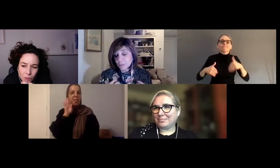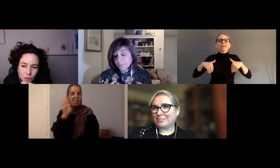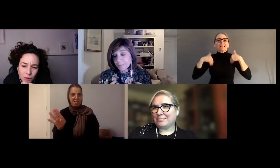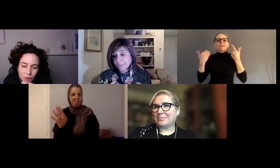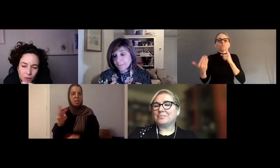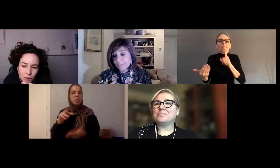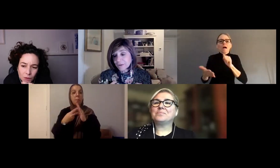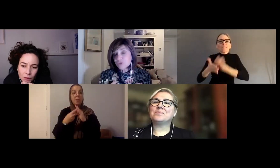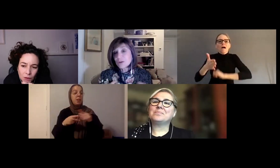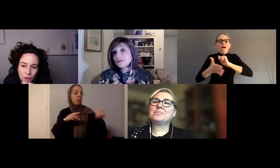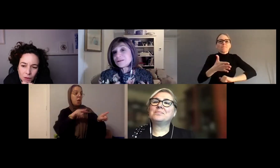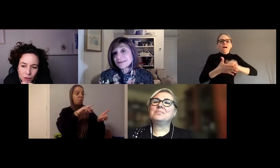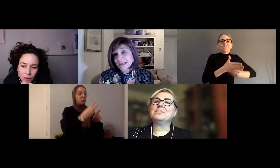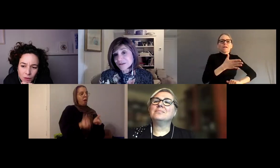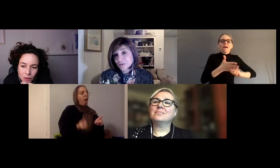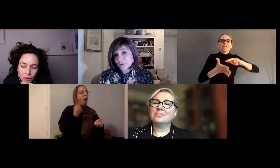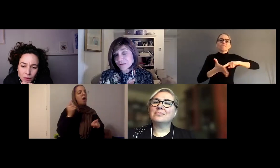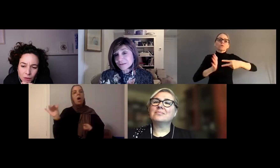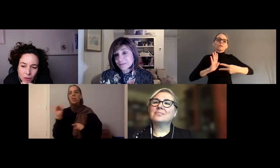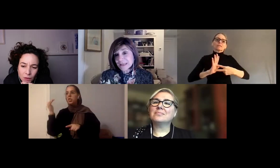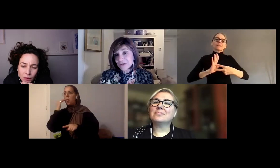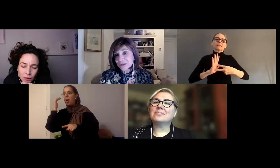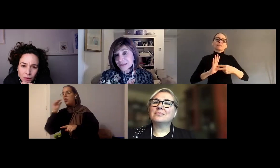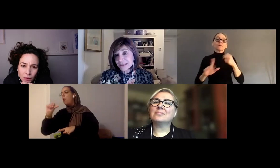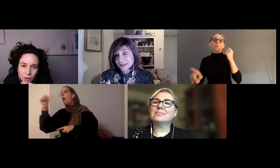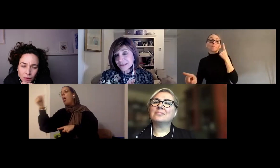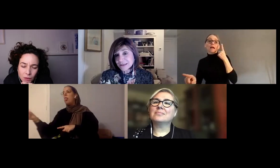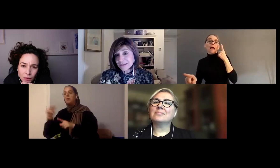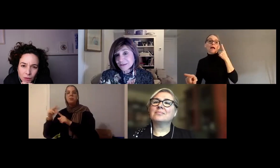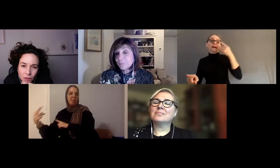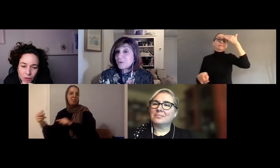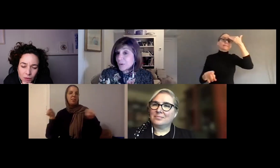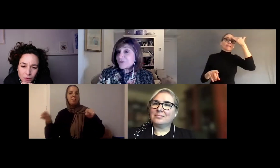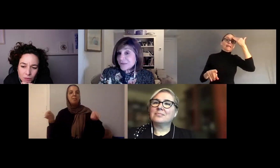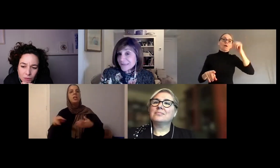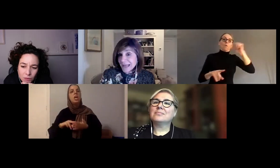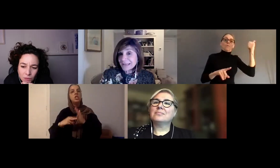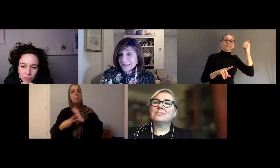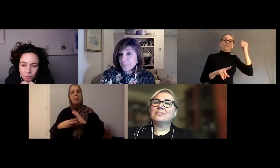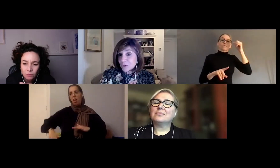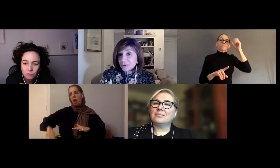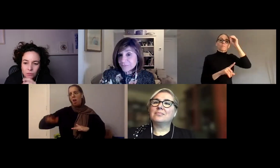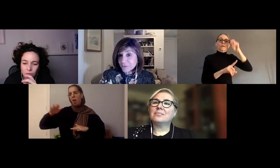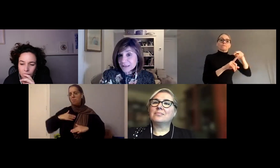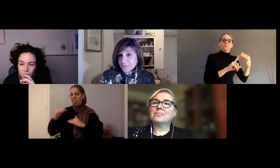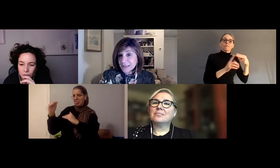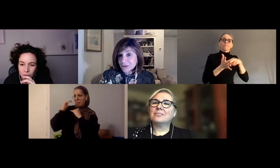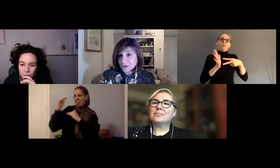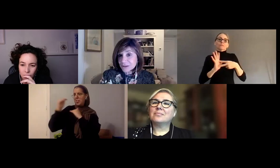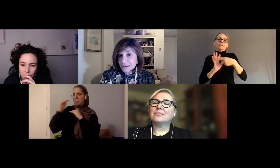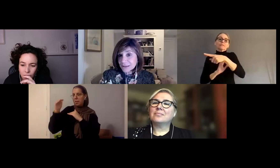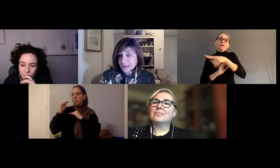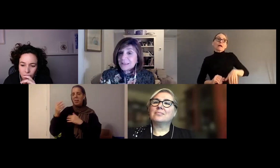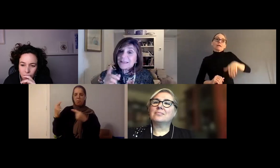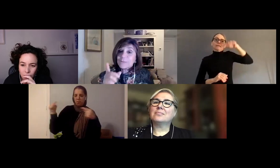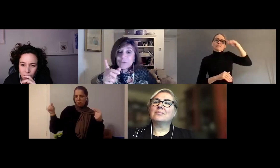who struggled against her personal limitations, but who understands the pull of those